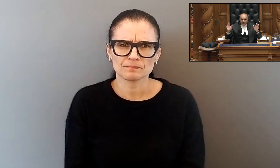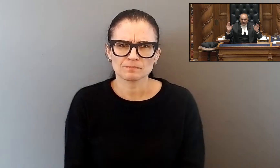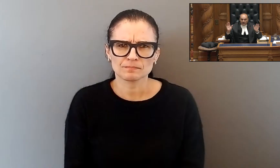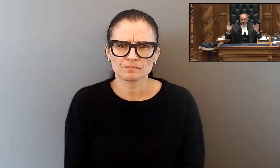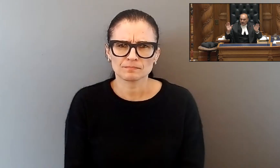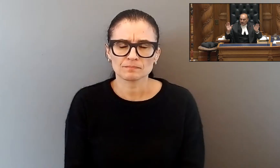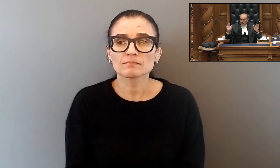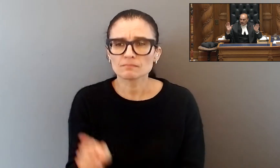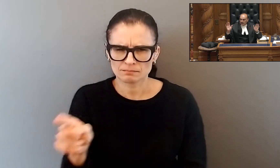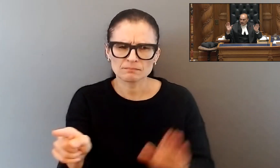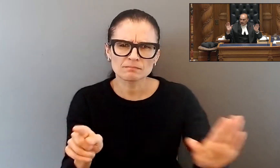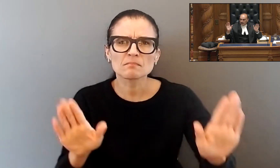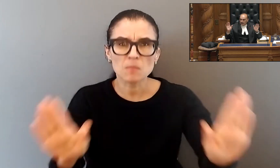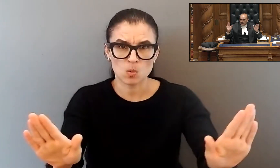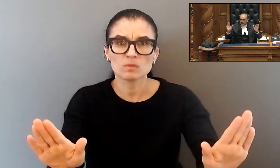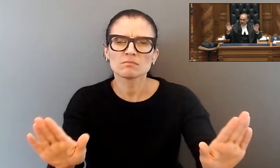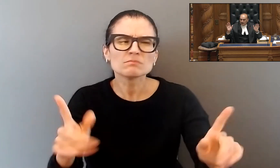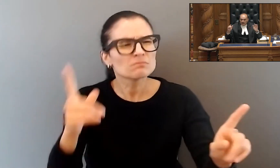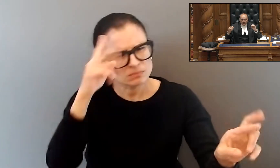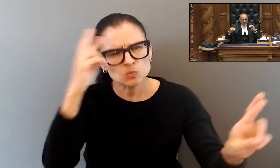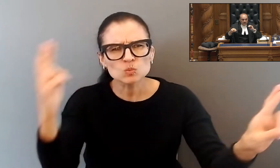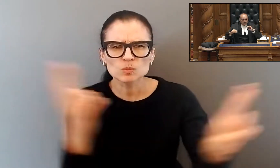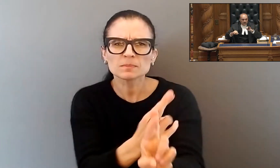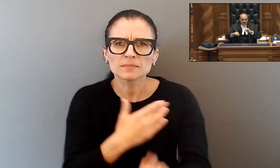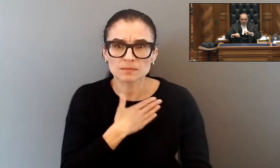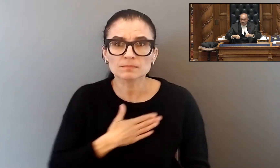each other, please.